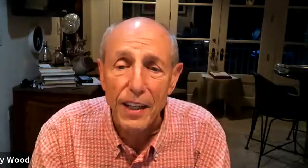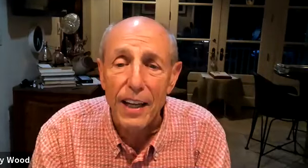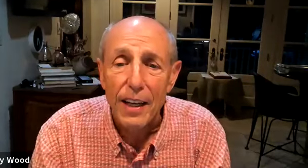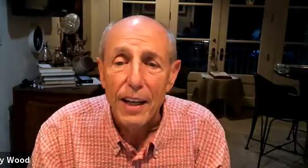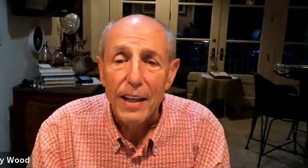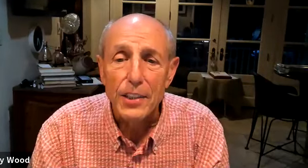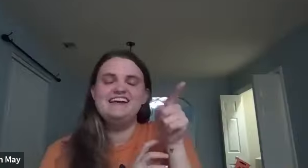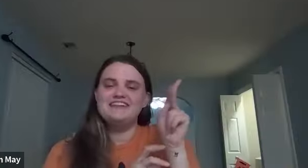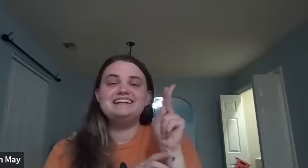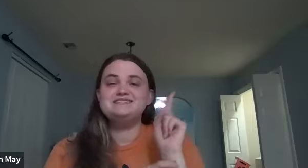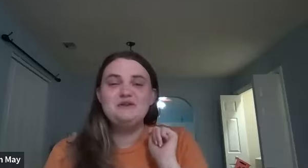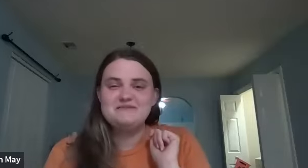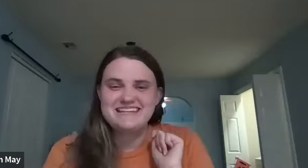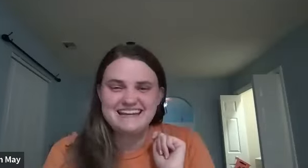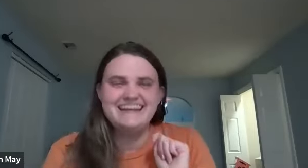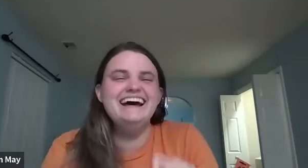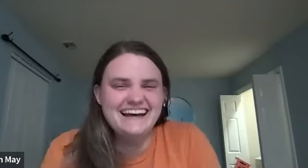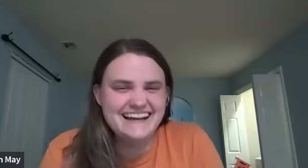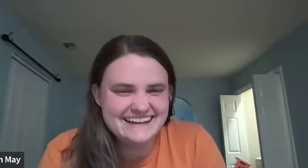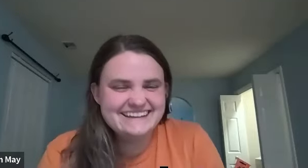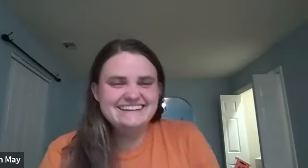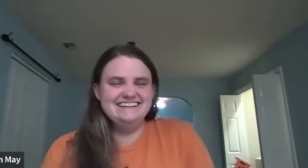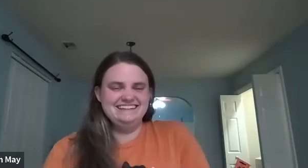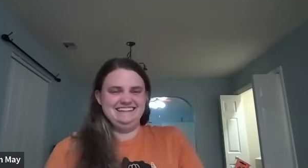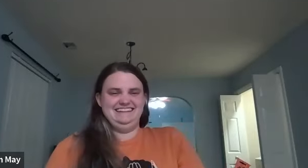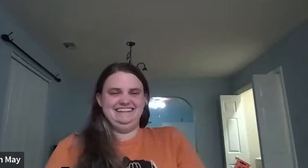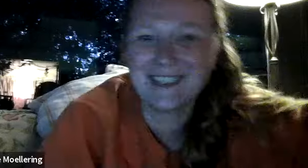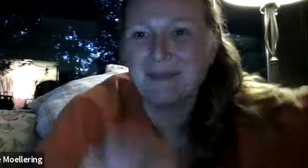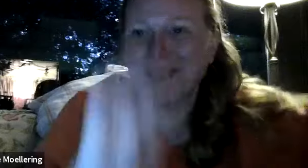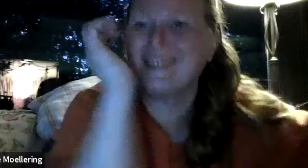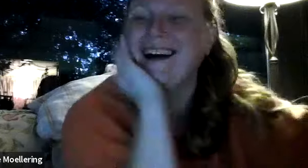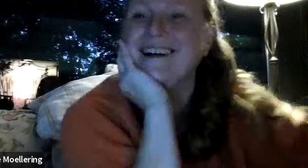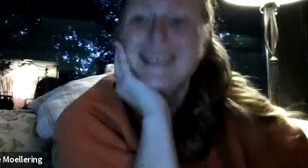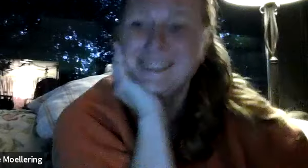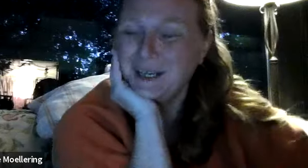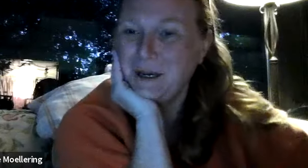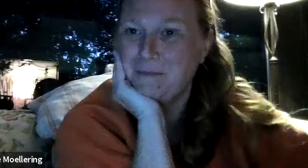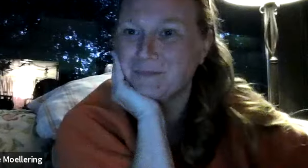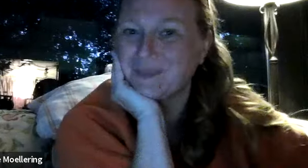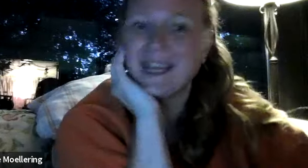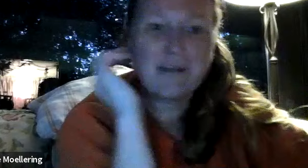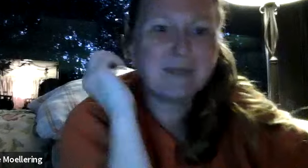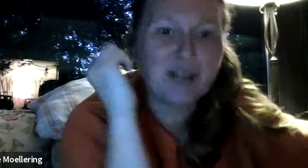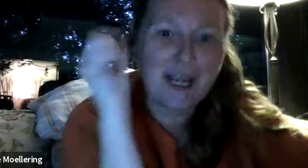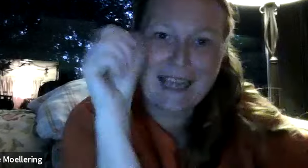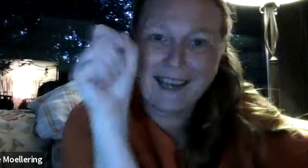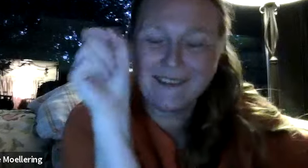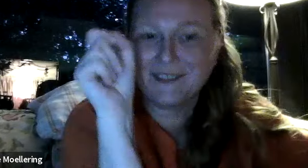that. Good to have That is you. totally Katie. That's me, yeah. And I've been trying to add